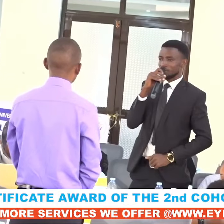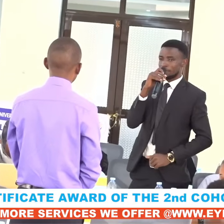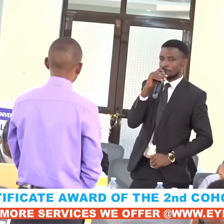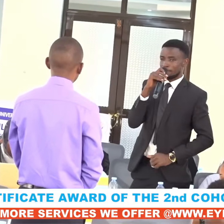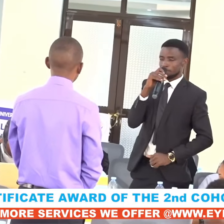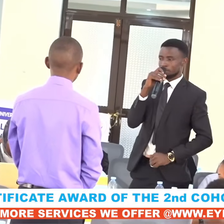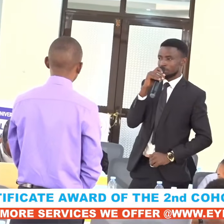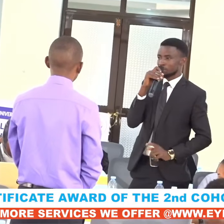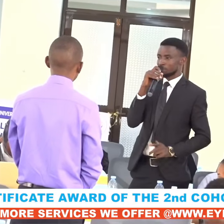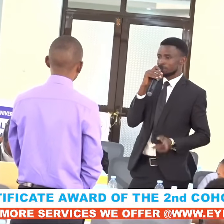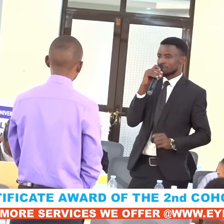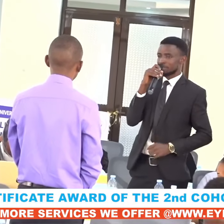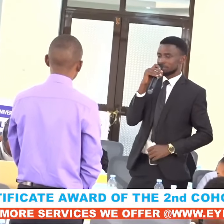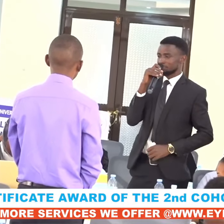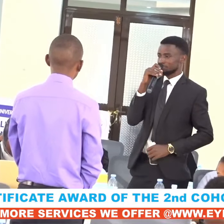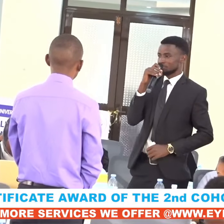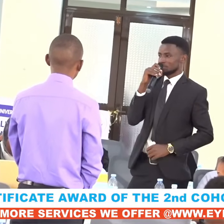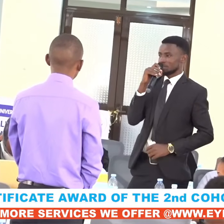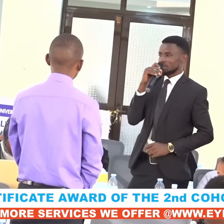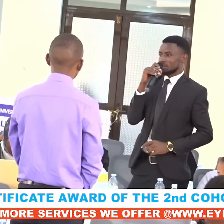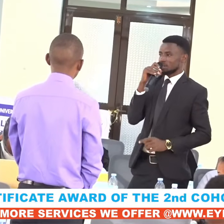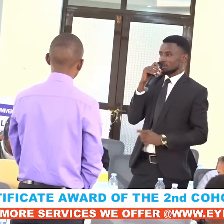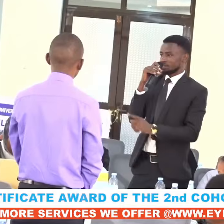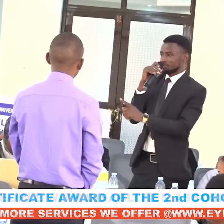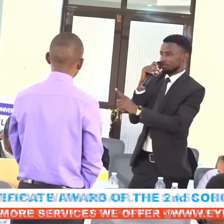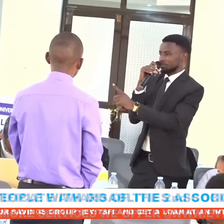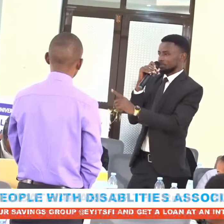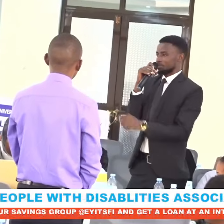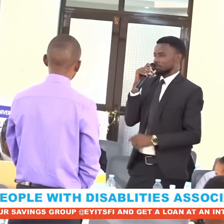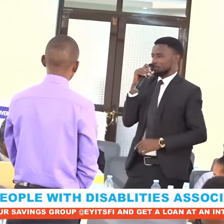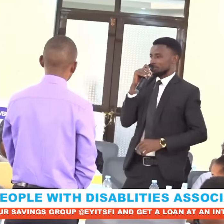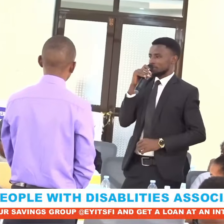of PWD.